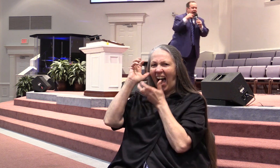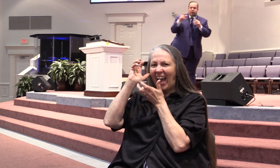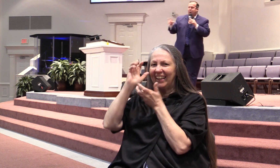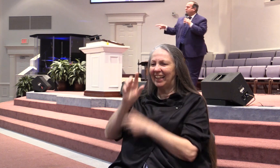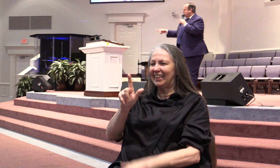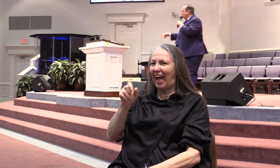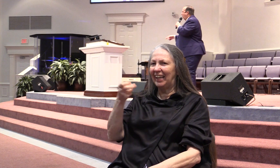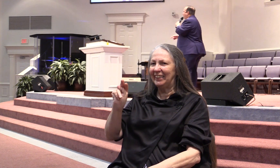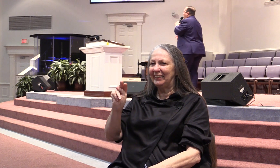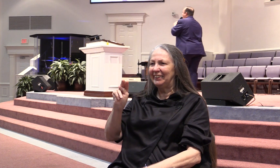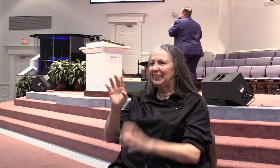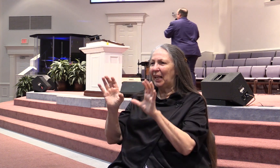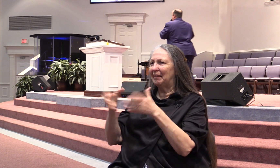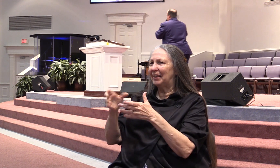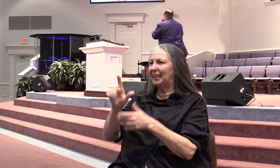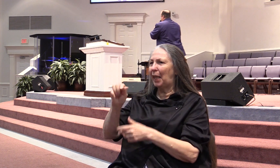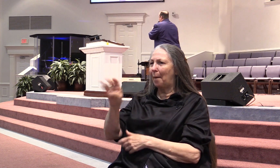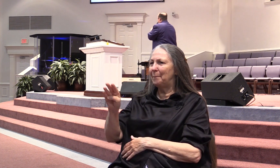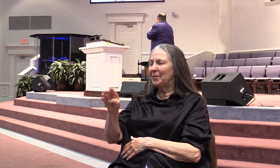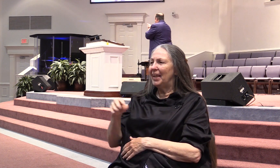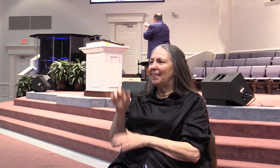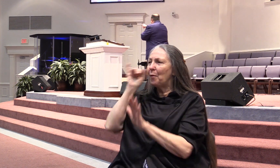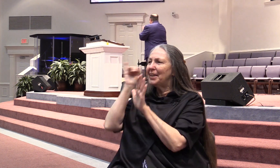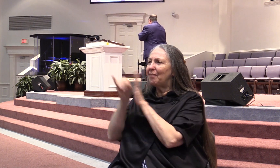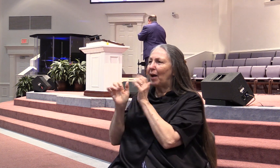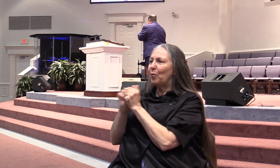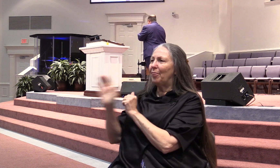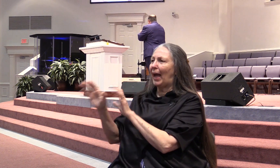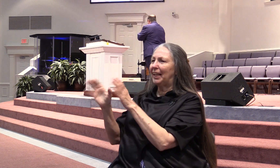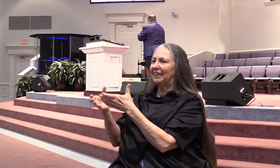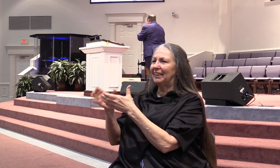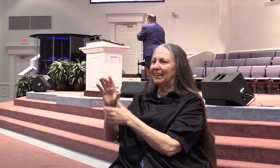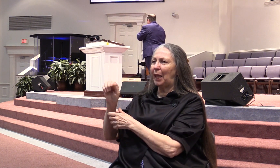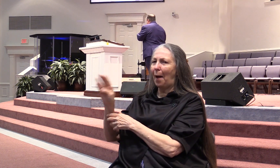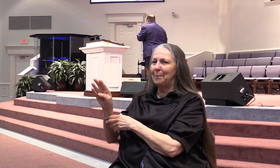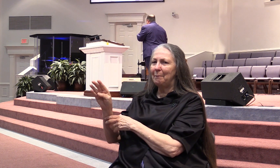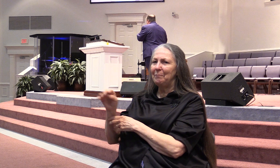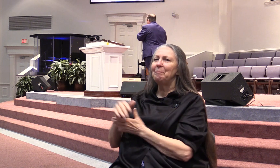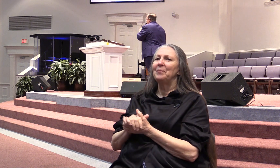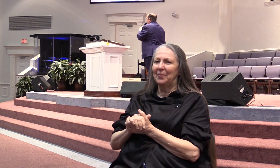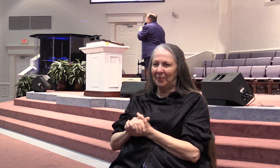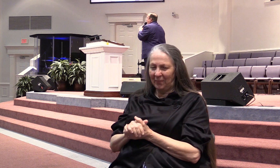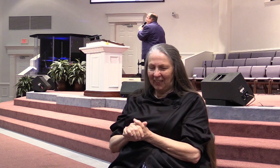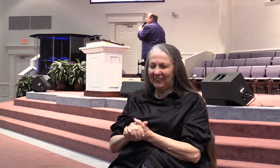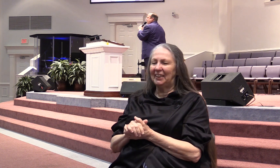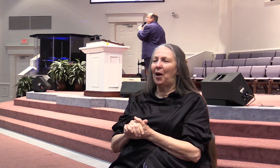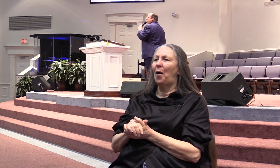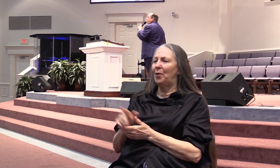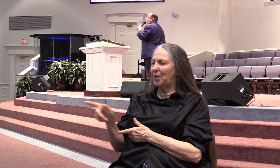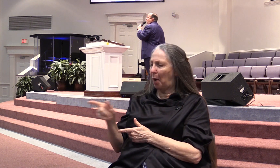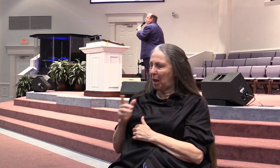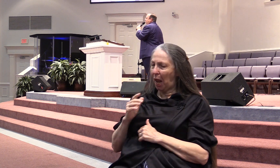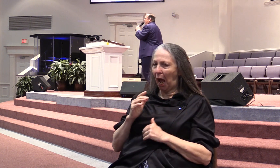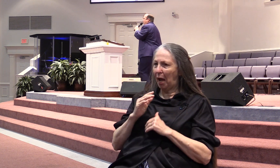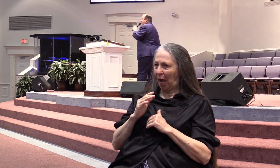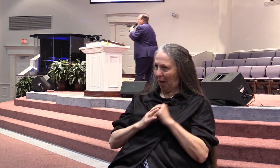it sounded perfectly normal. They were just identifying, he's part of this. We're in this thing together. That's why I'm not uncomfortable at